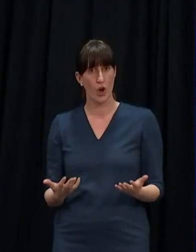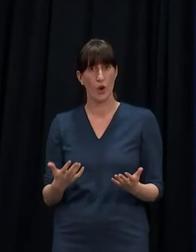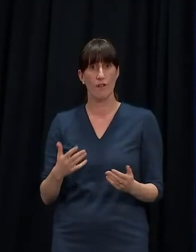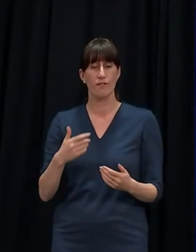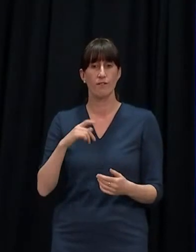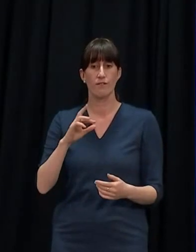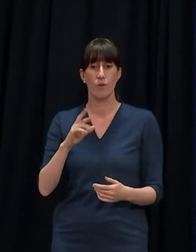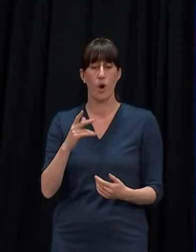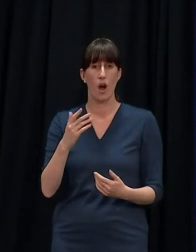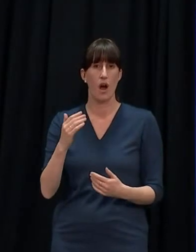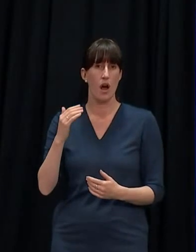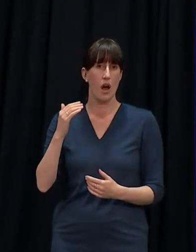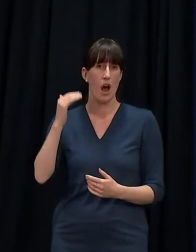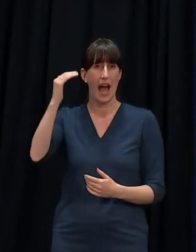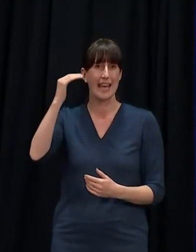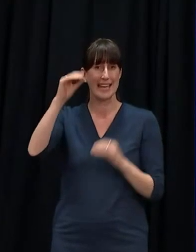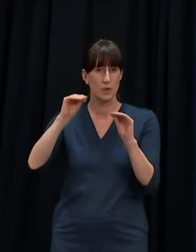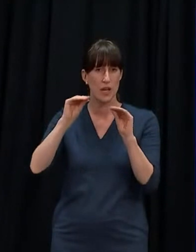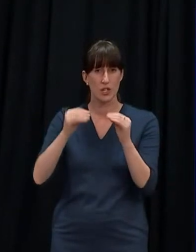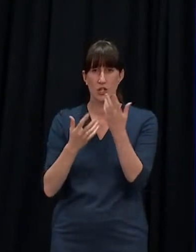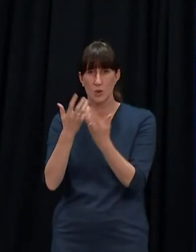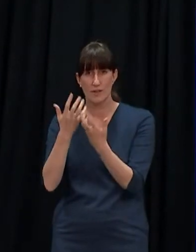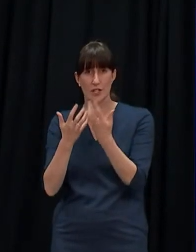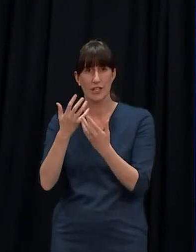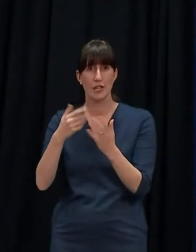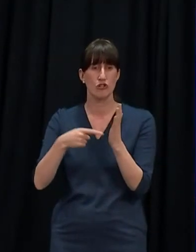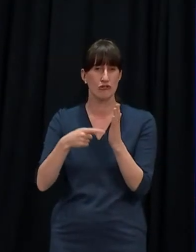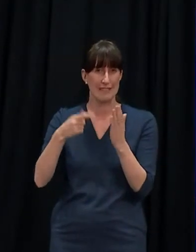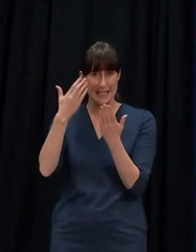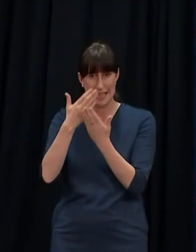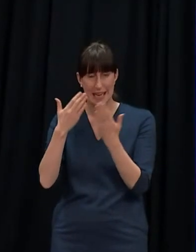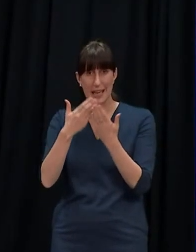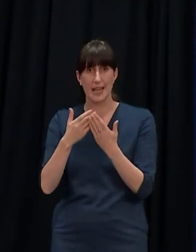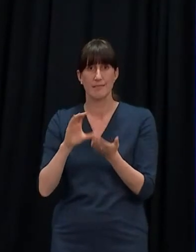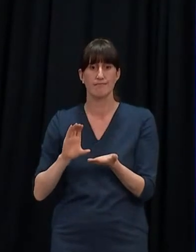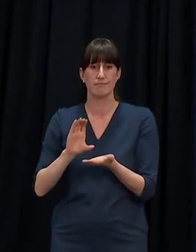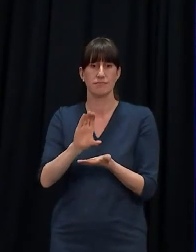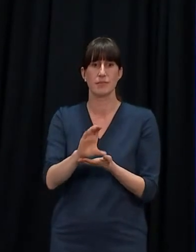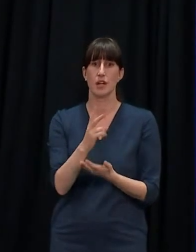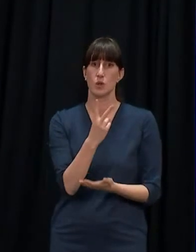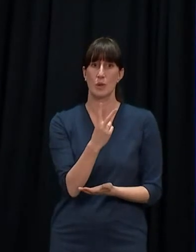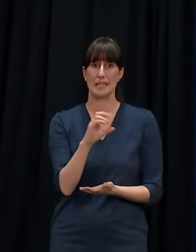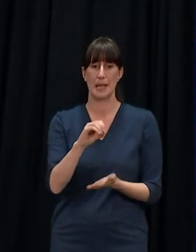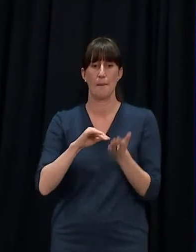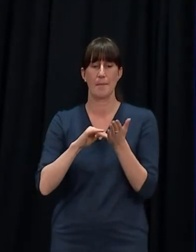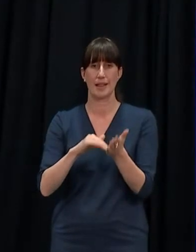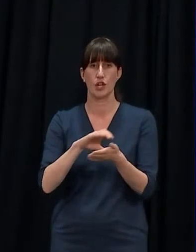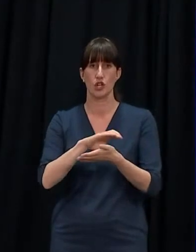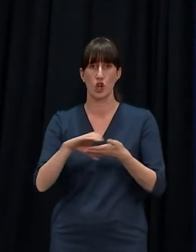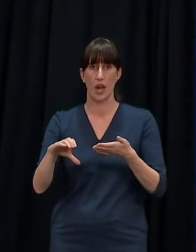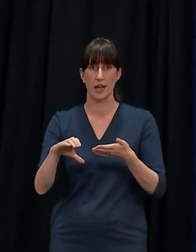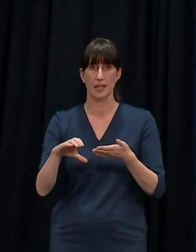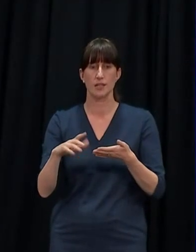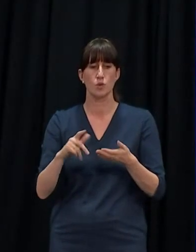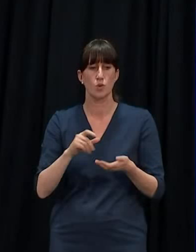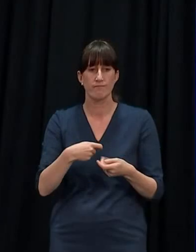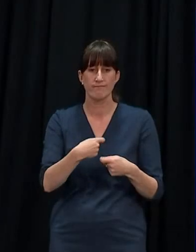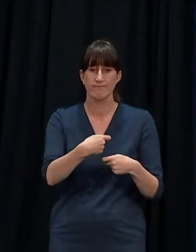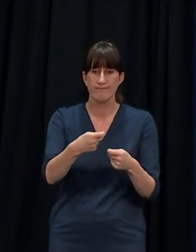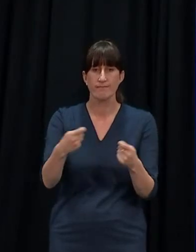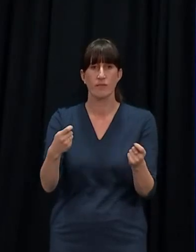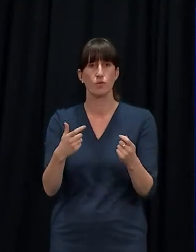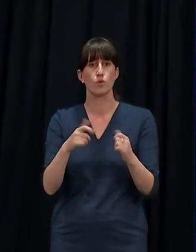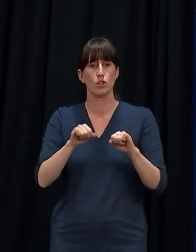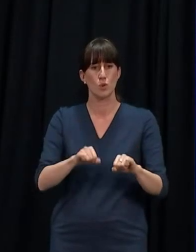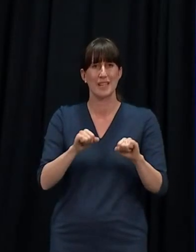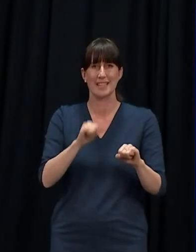for learners with an additional $20 million to ensure that students can continue to focus on their studies and learning despite the disruption caused